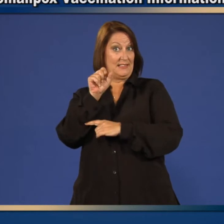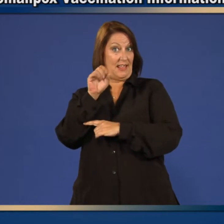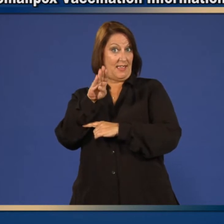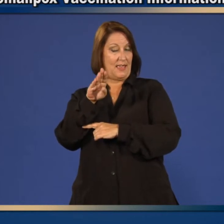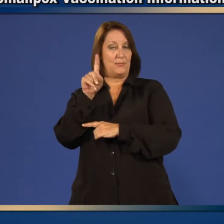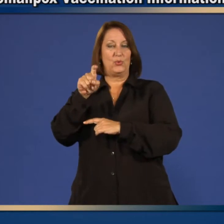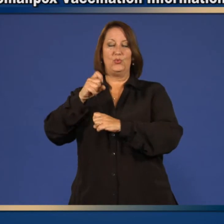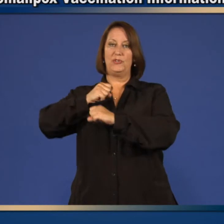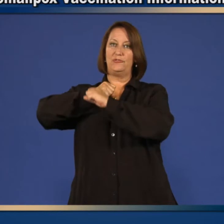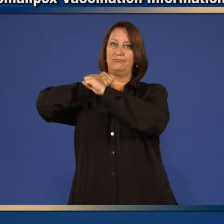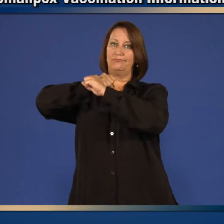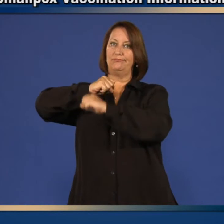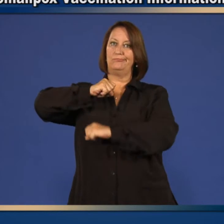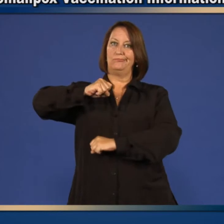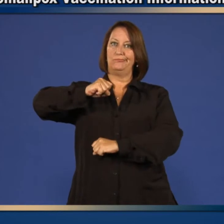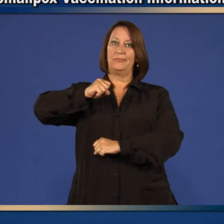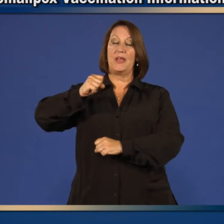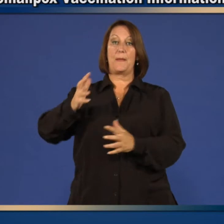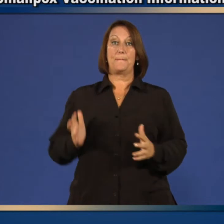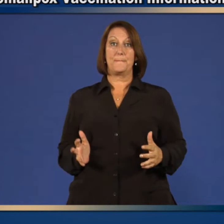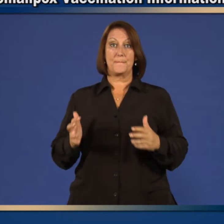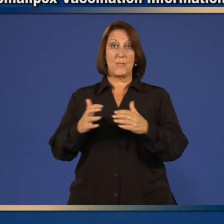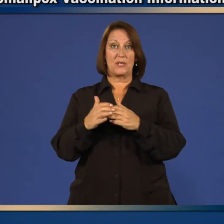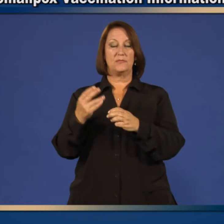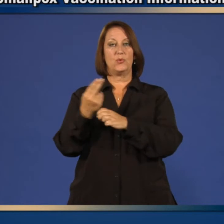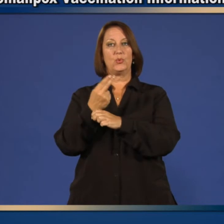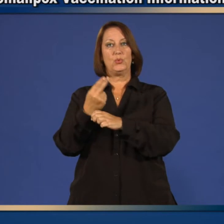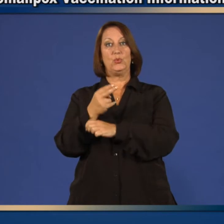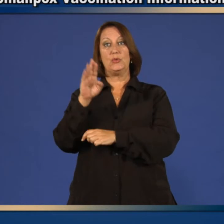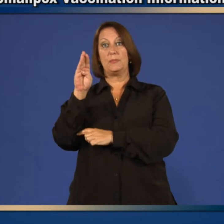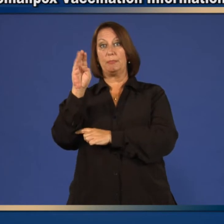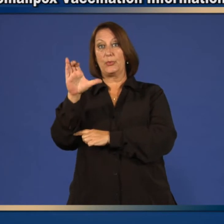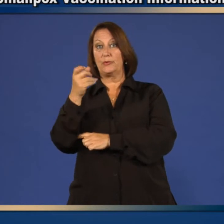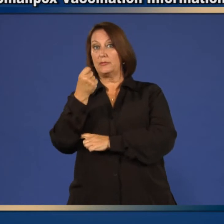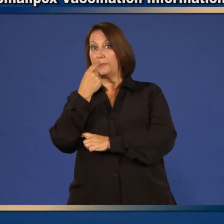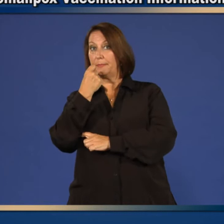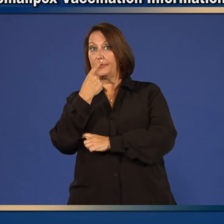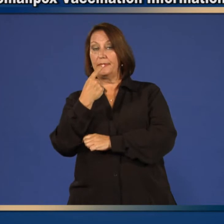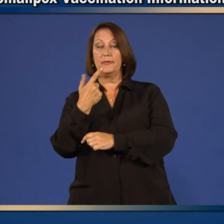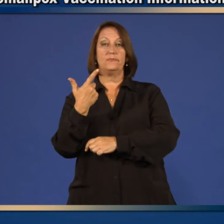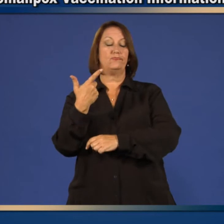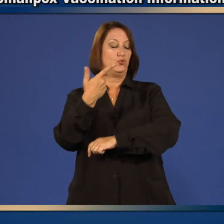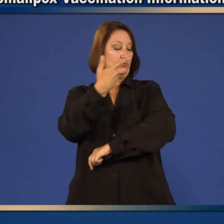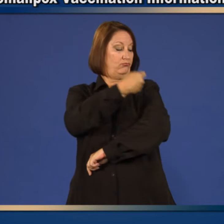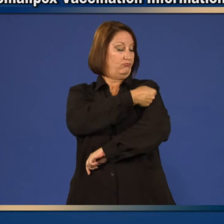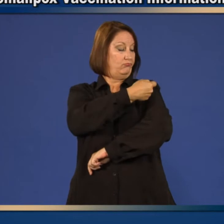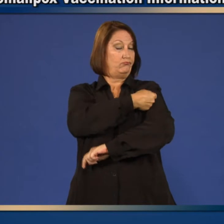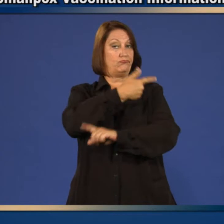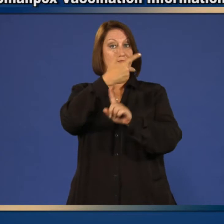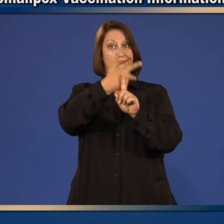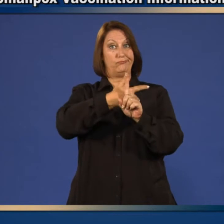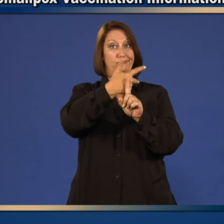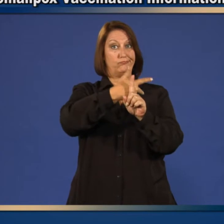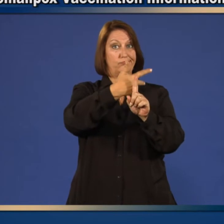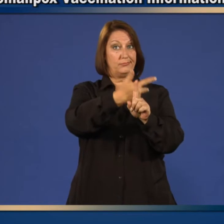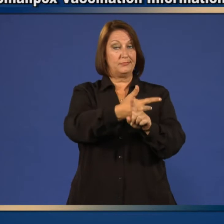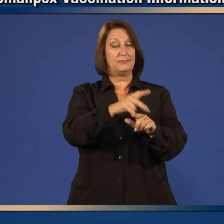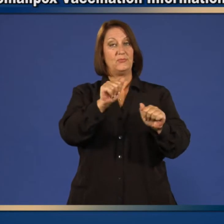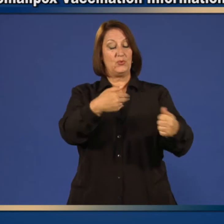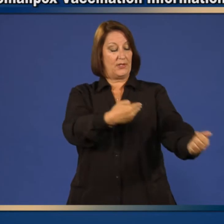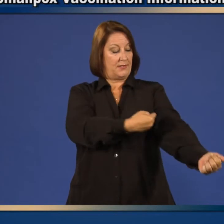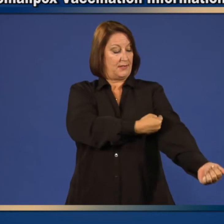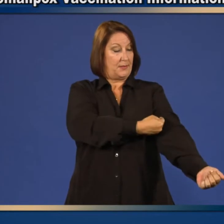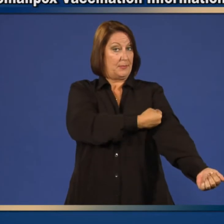Until that time, effective measures should be taken to prevent pregnancy, such as birth control